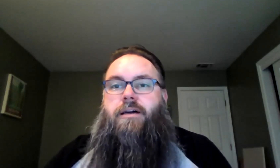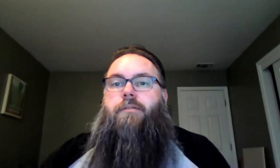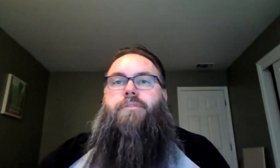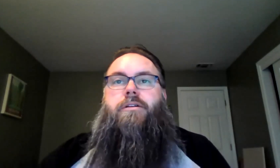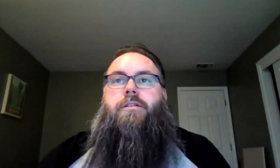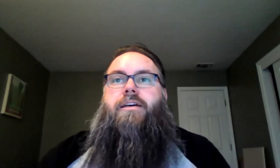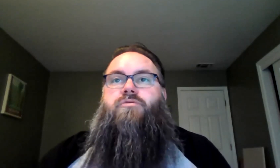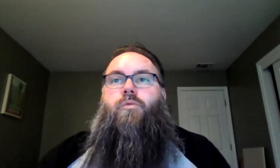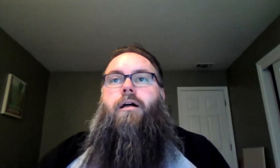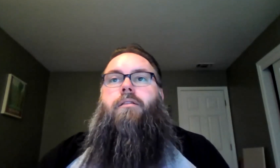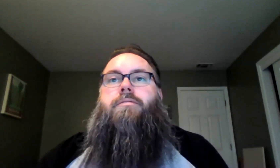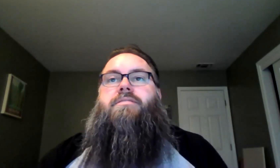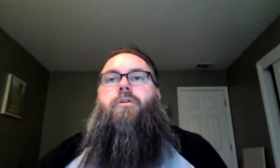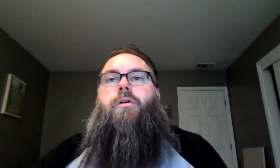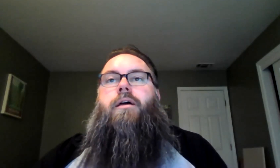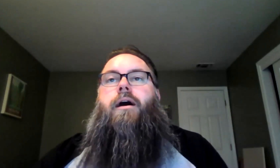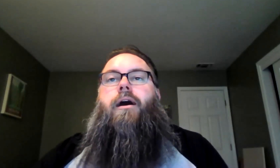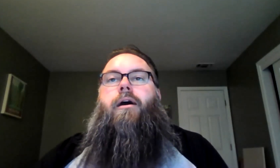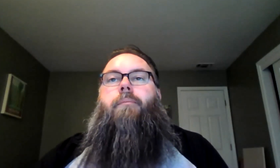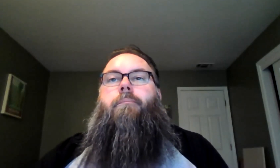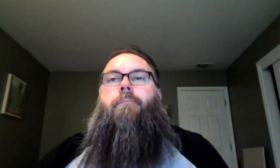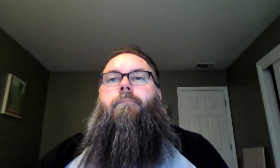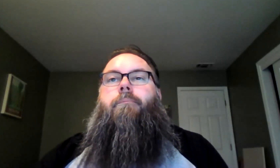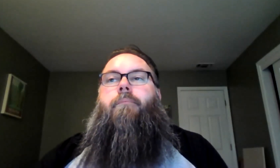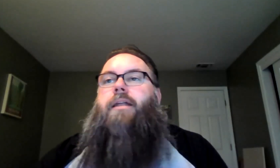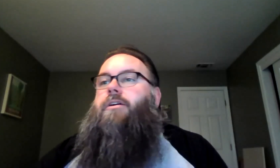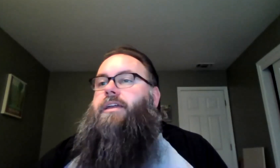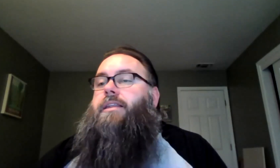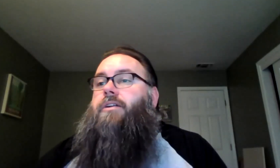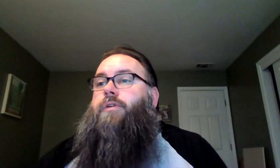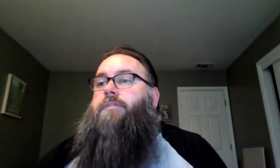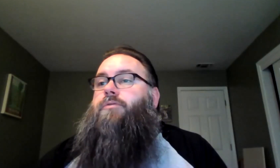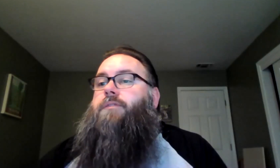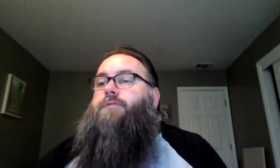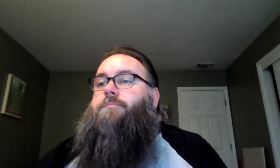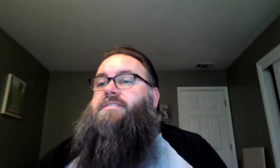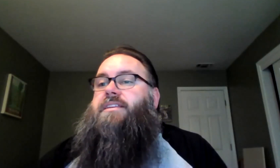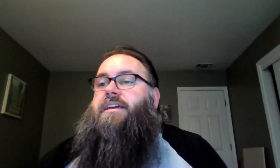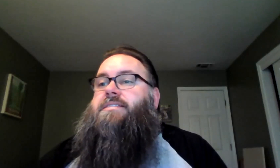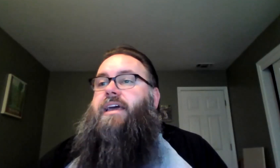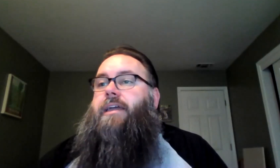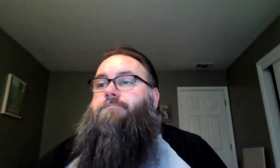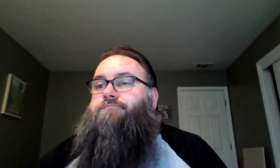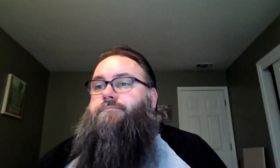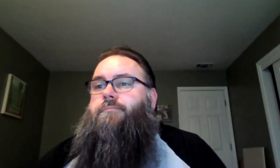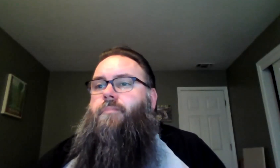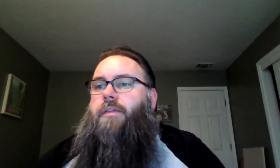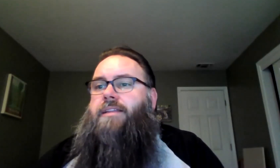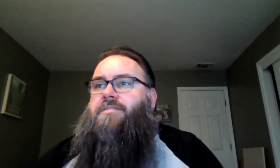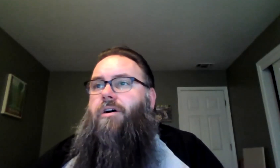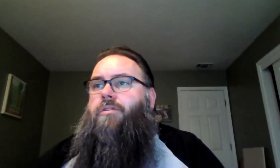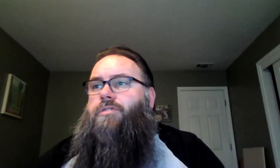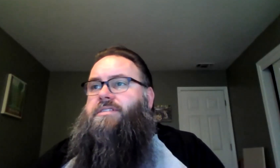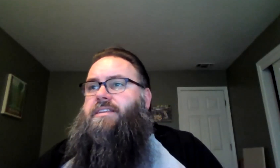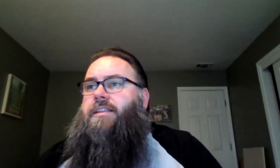of this bill as well. So I don't know. Again, I don't know if we have anyone from CDSA